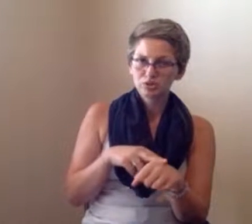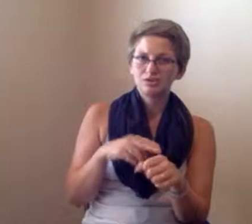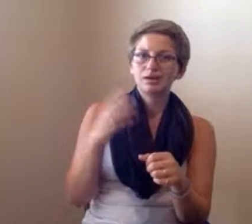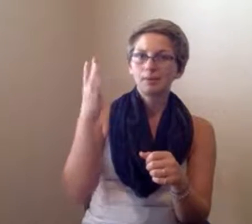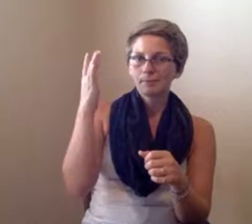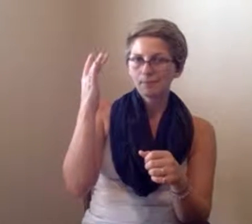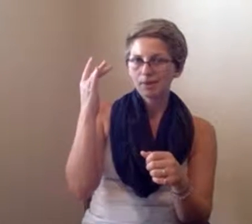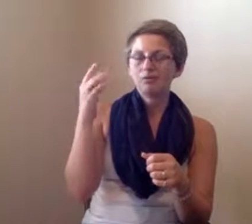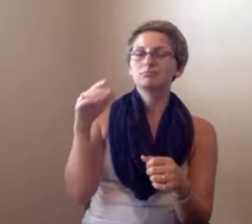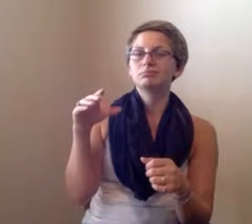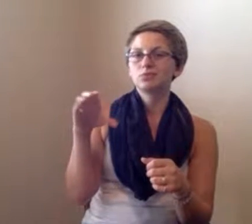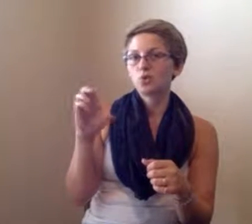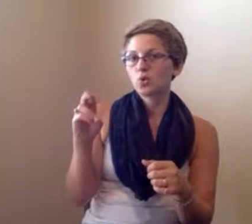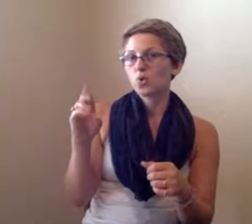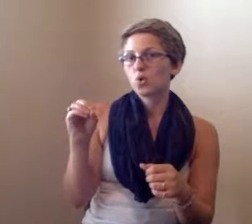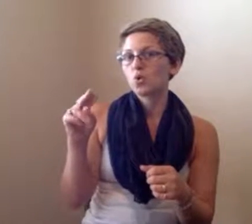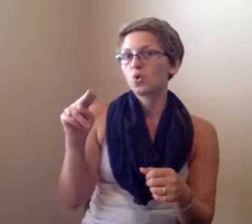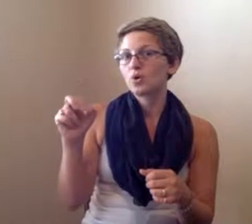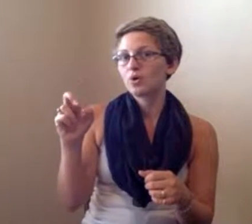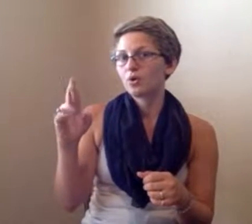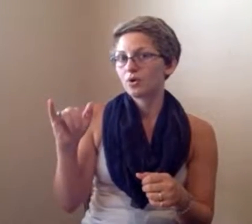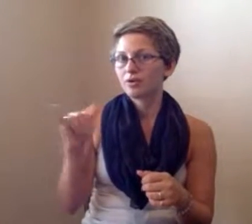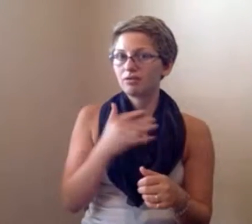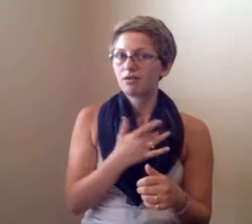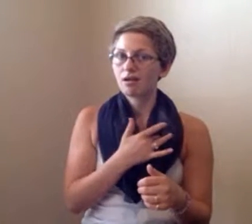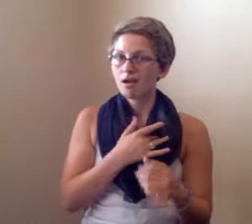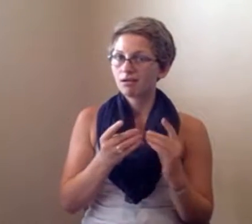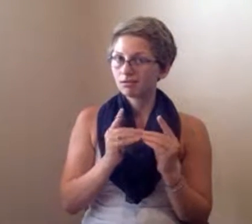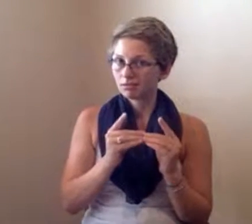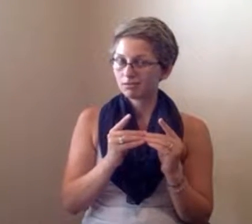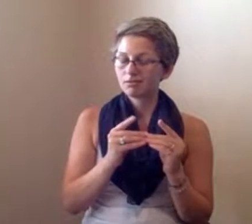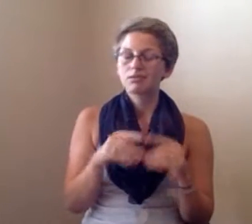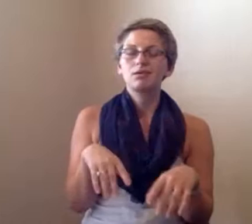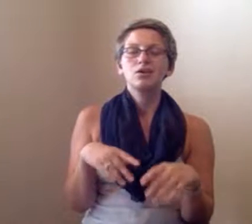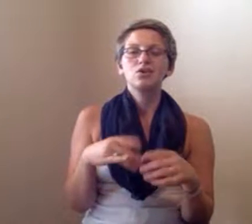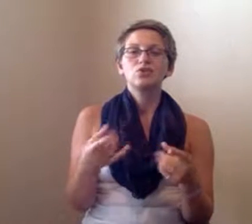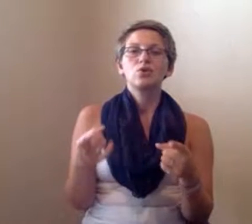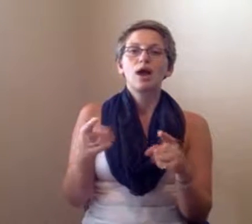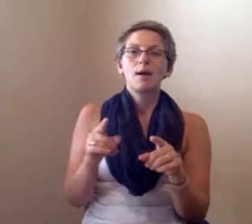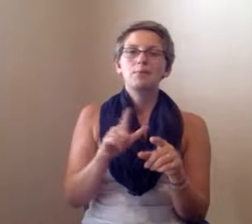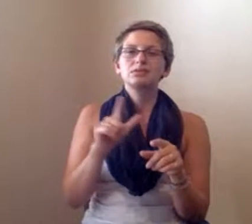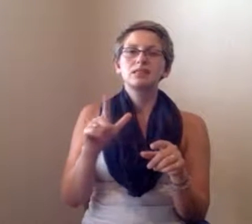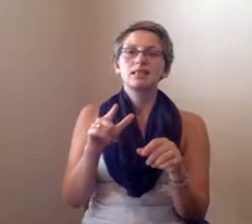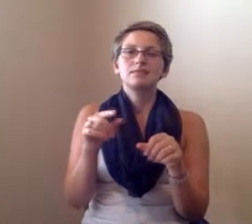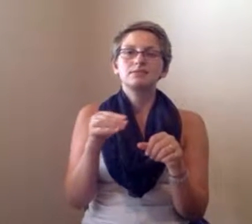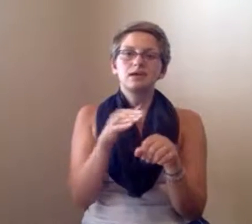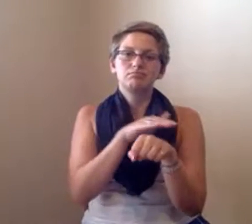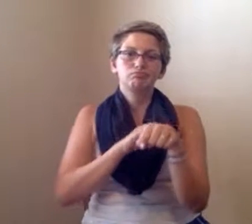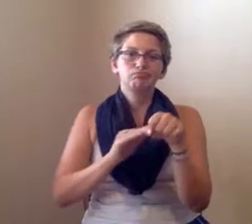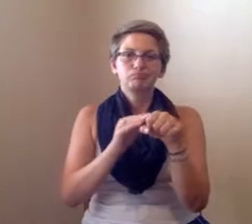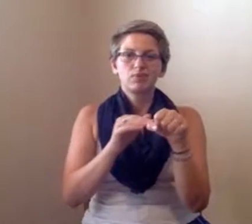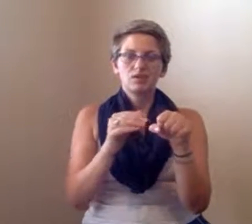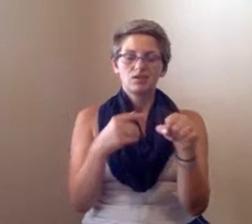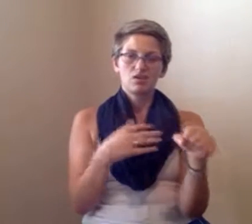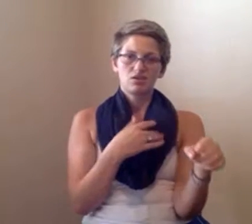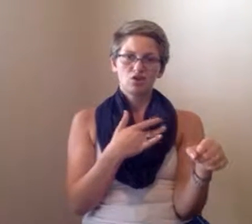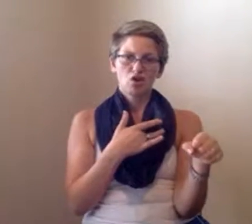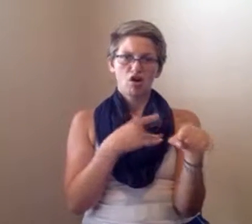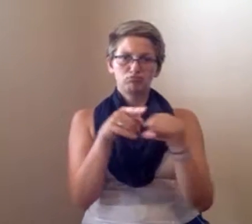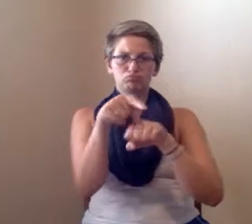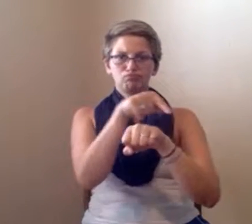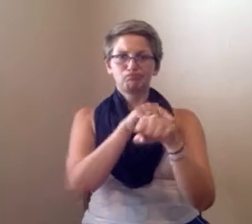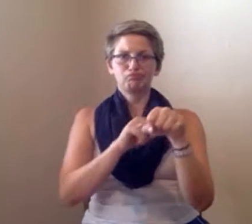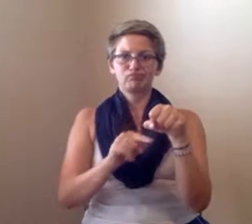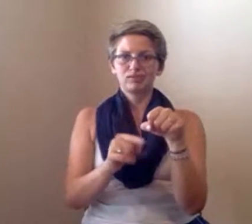the size of your fist, and it's right on the left side of your heart. And as you can see at the top there,